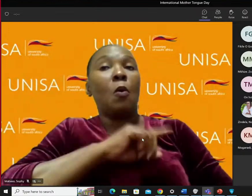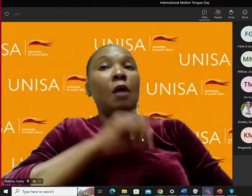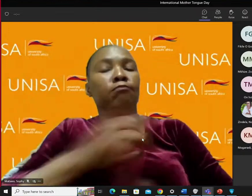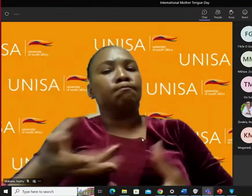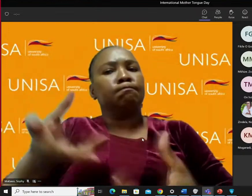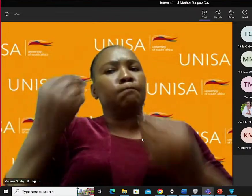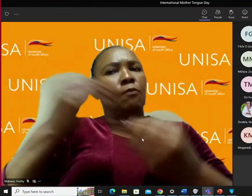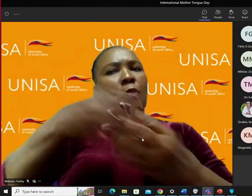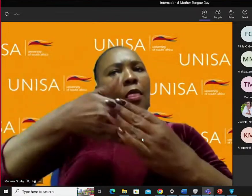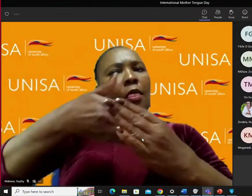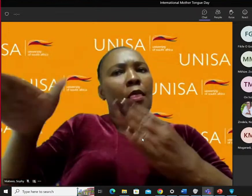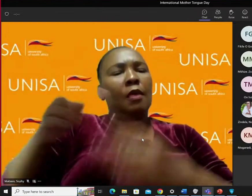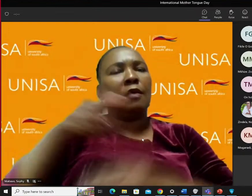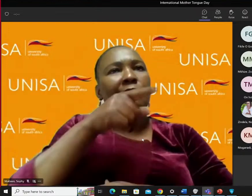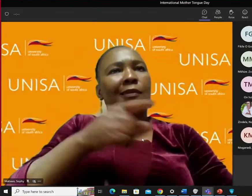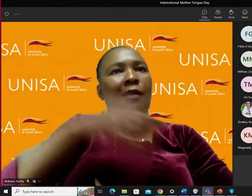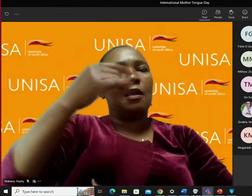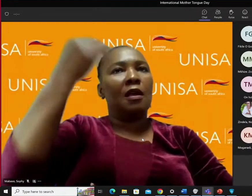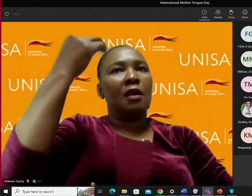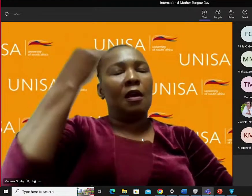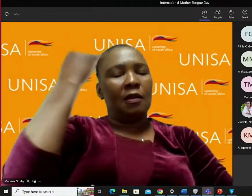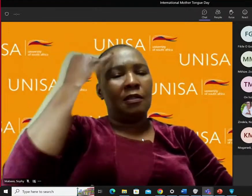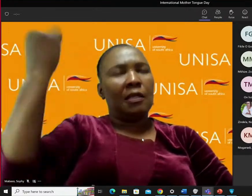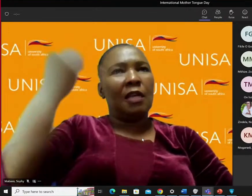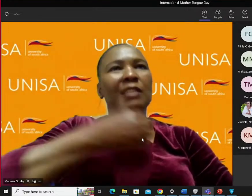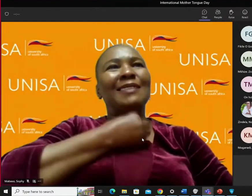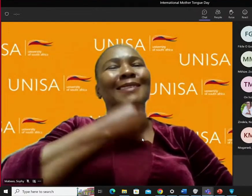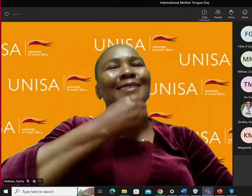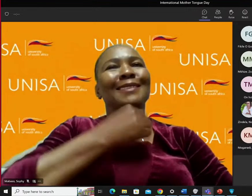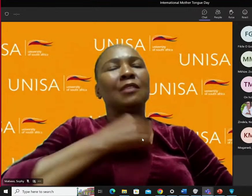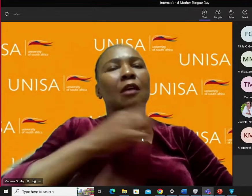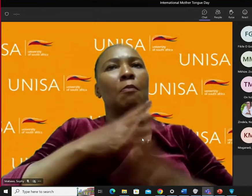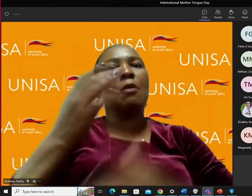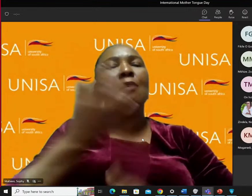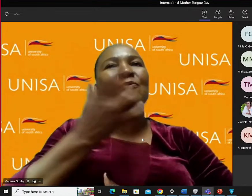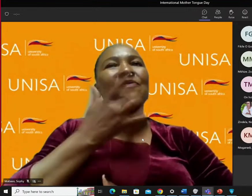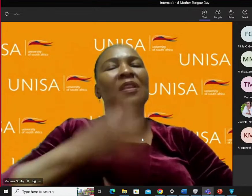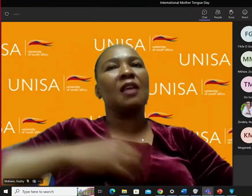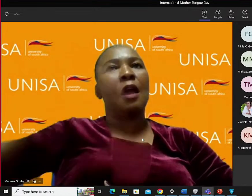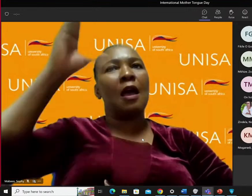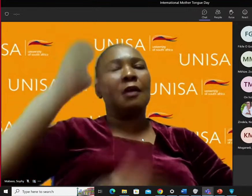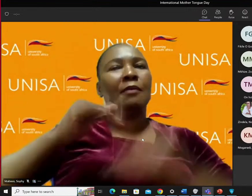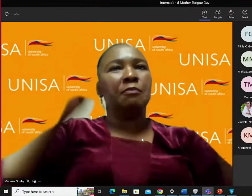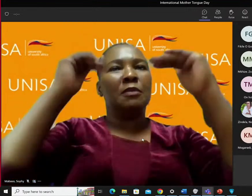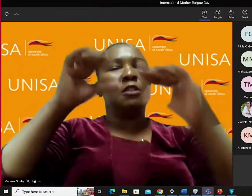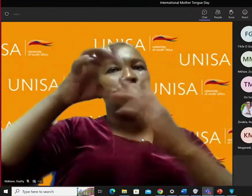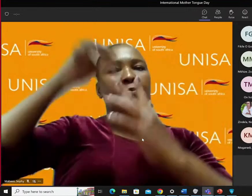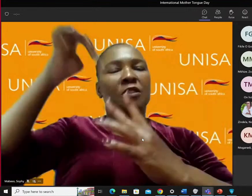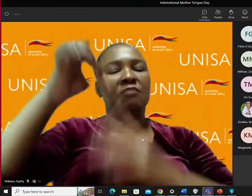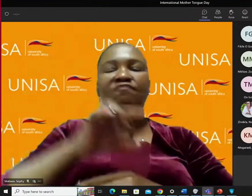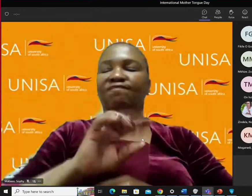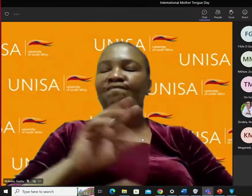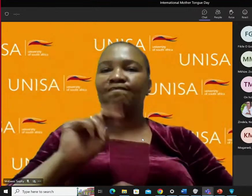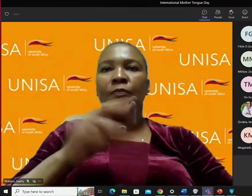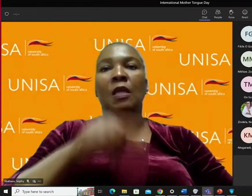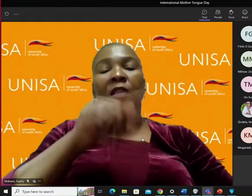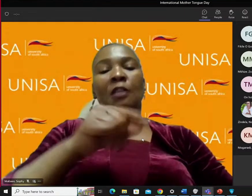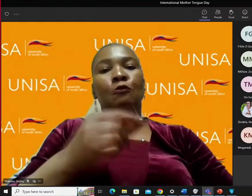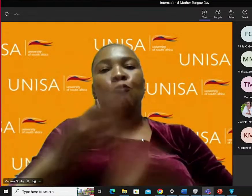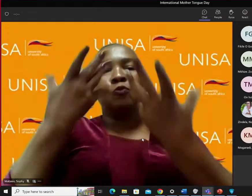that idea that English is always the more preferred academic option. So a student can now